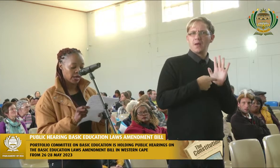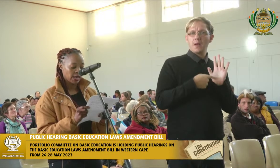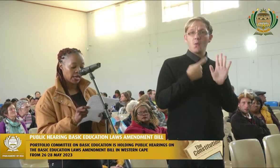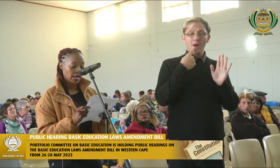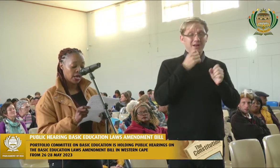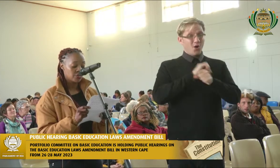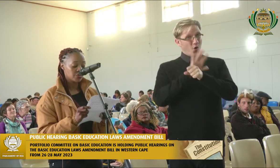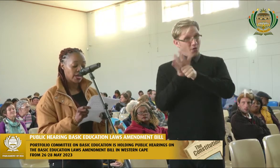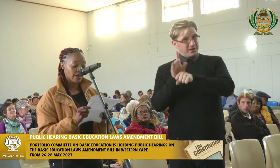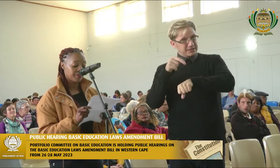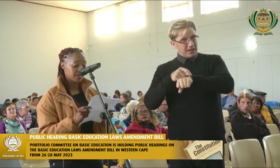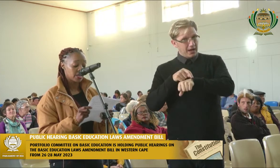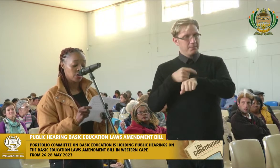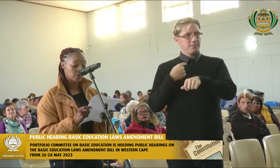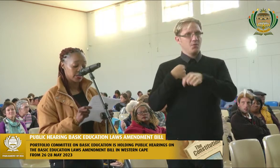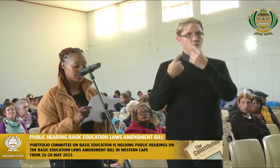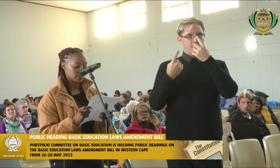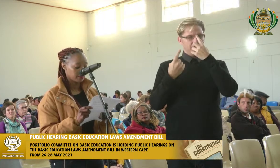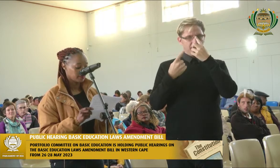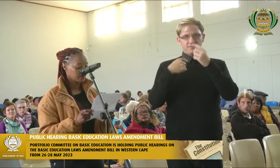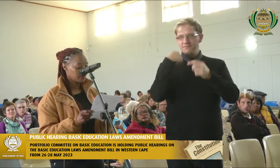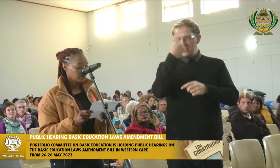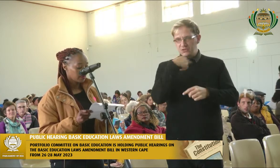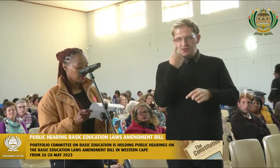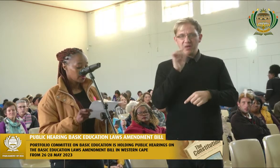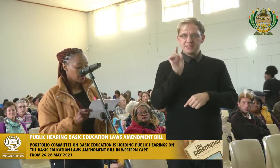become popular and should have been included.